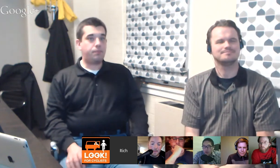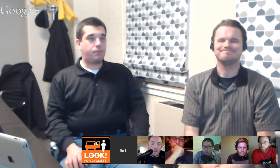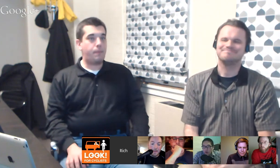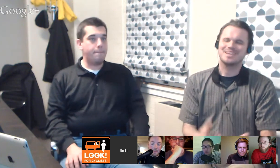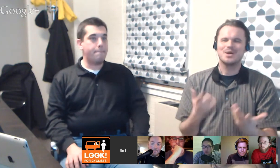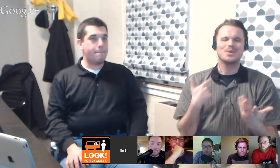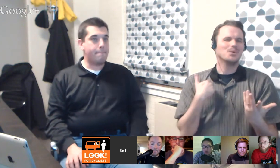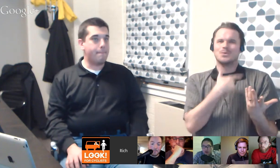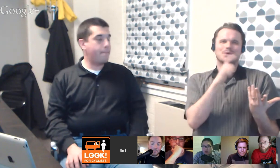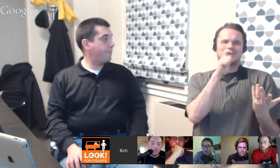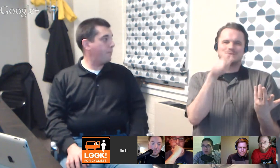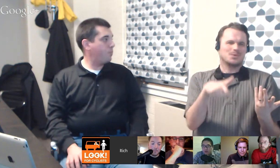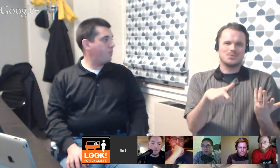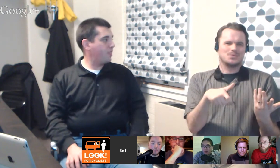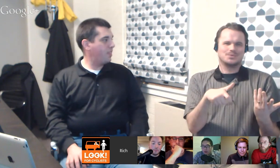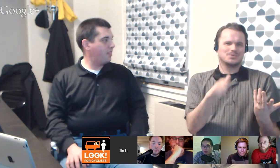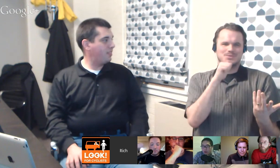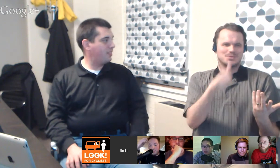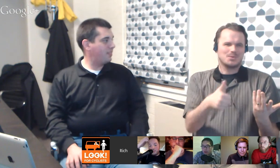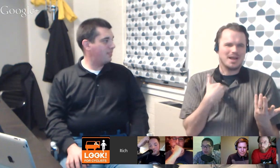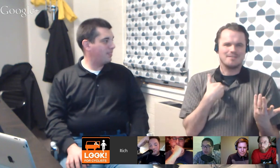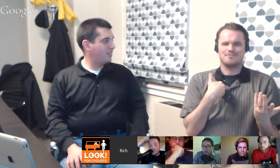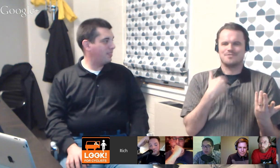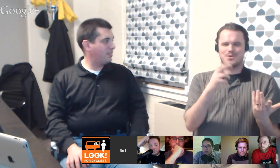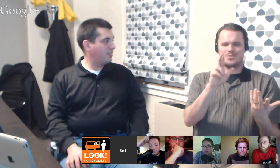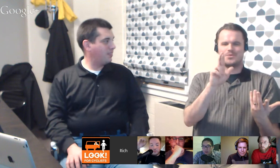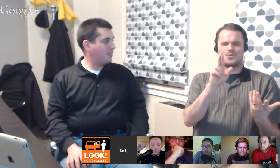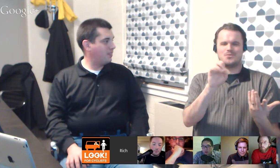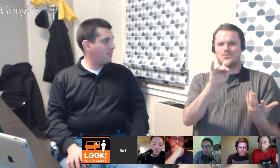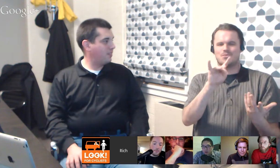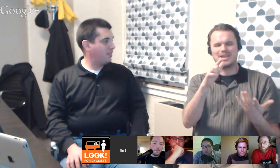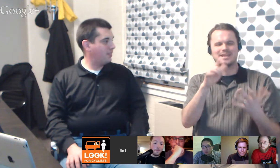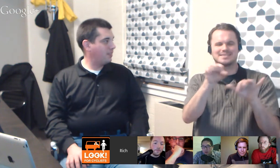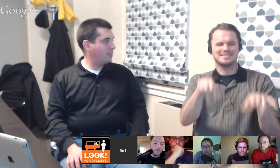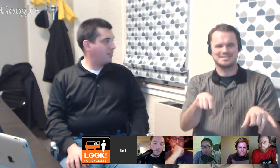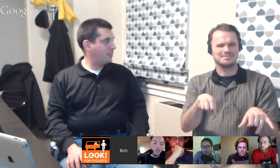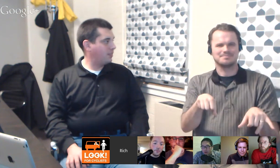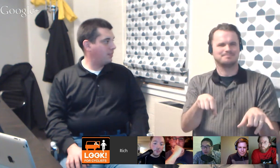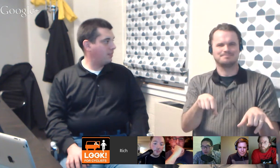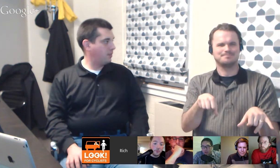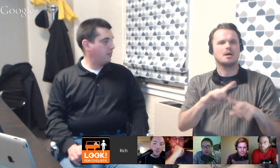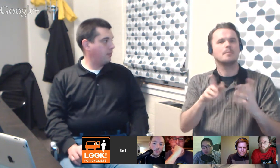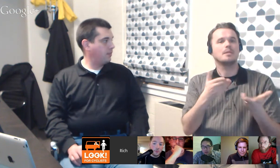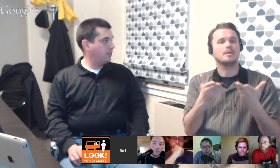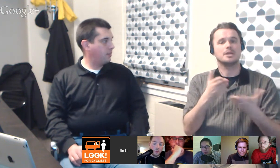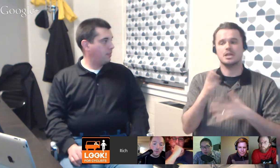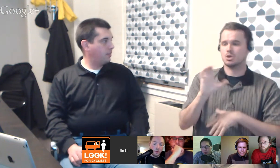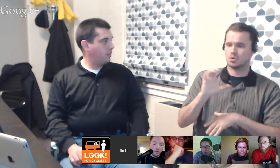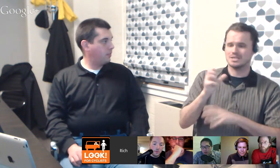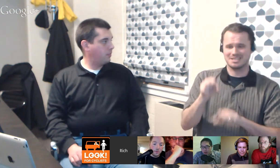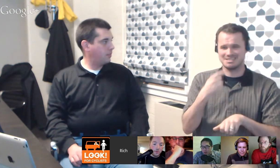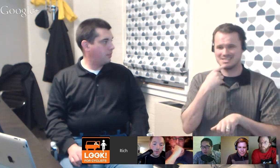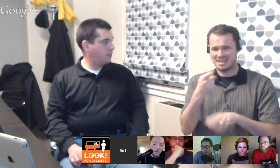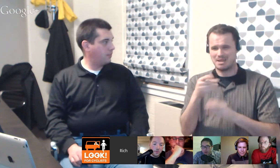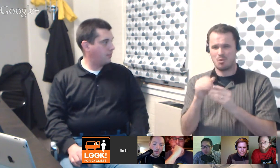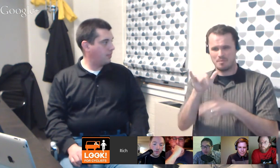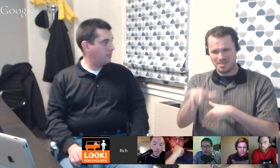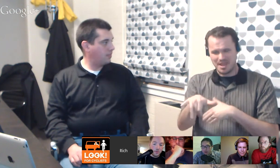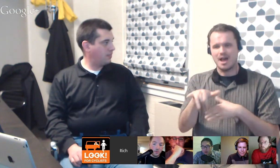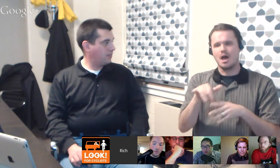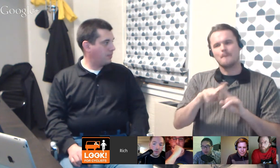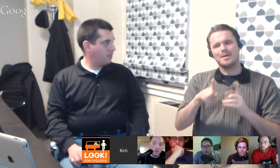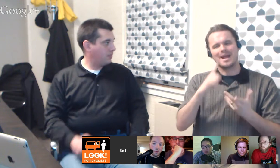We don't have like a rating system, but maybe Chris can say more about this. But I